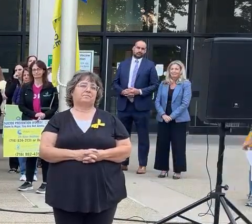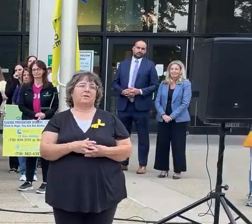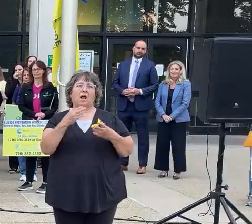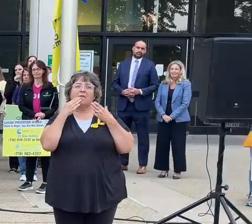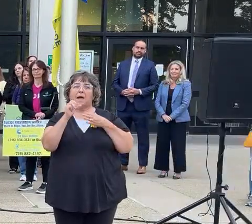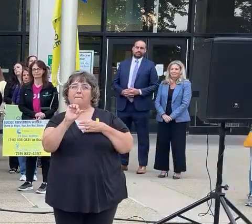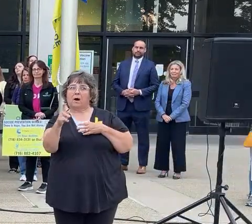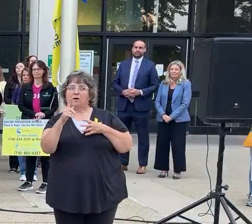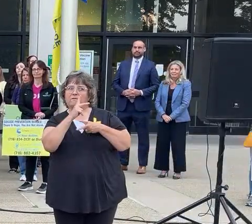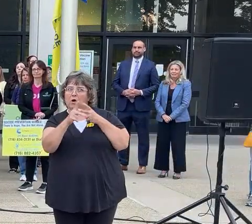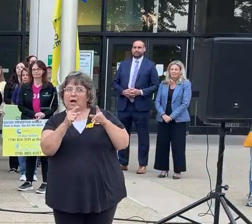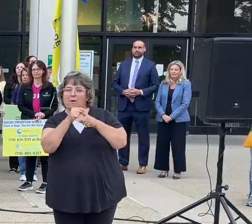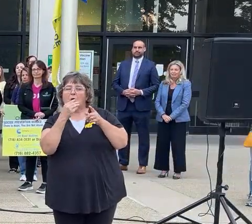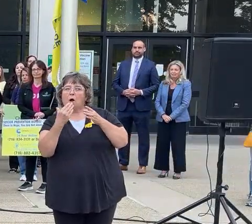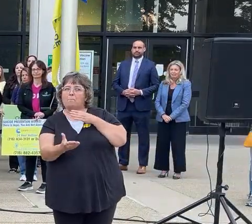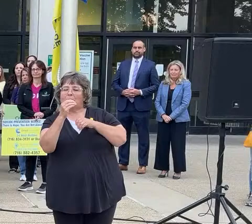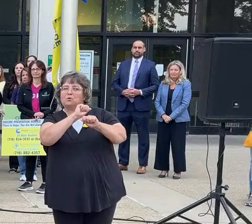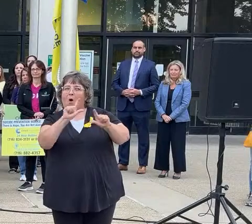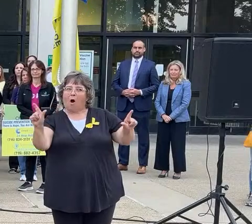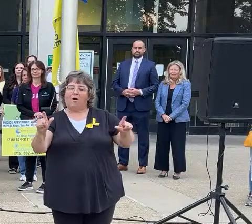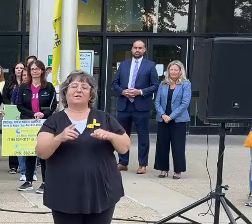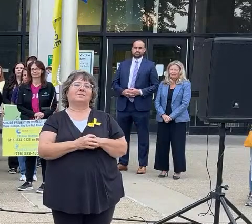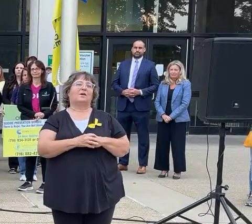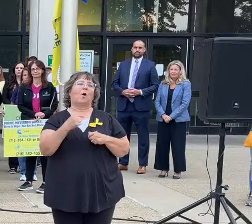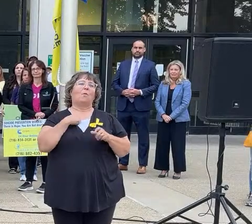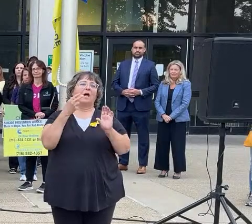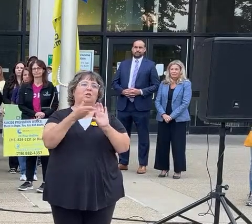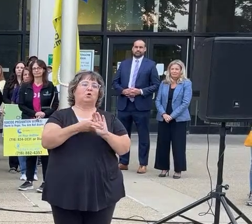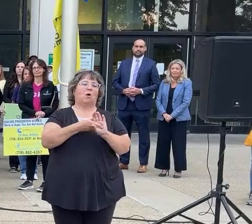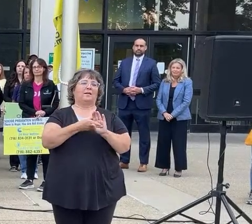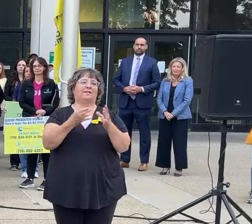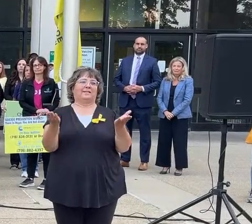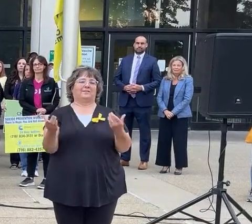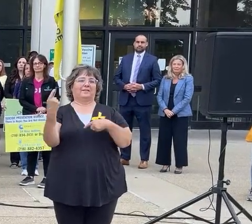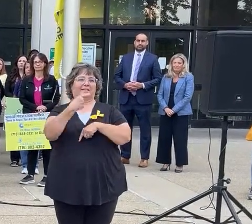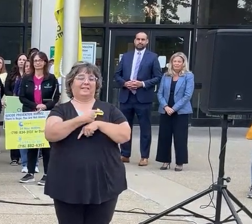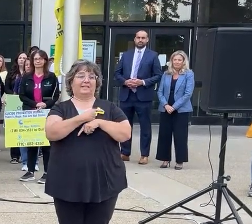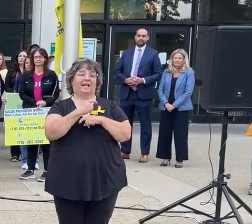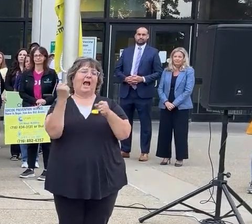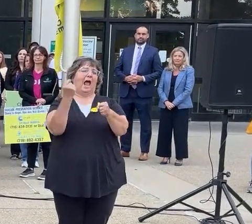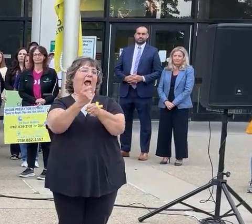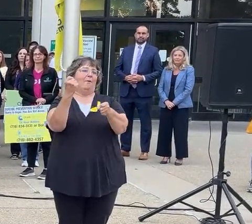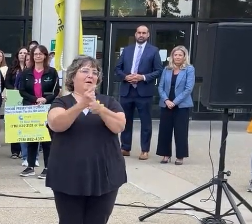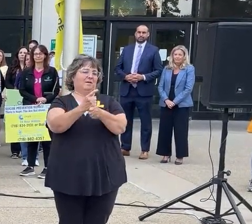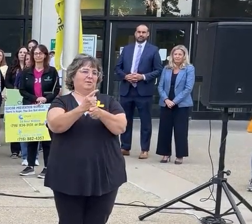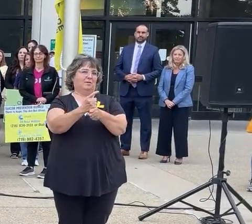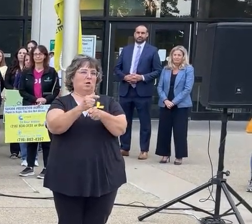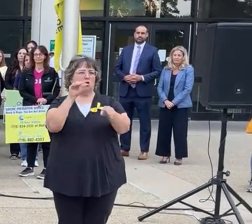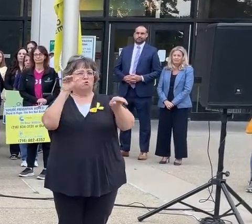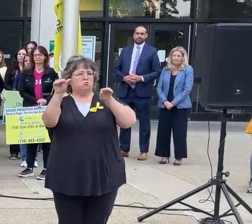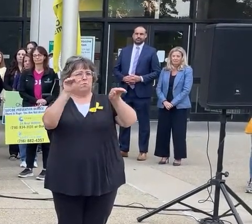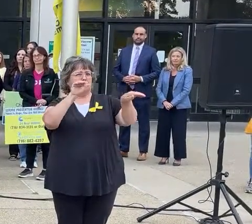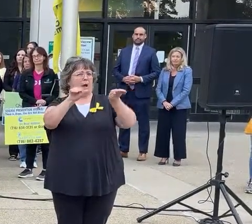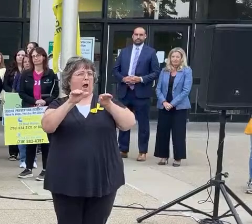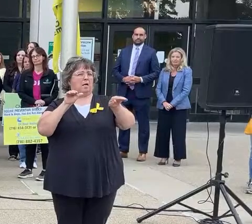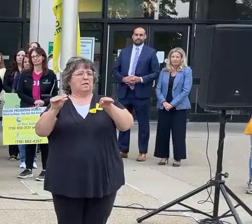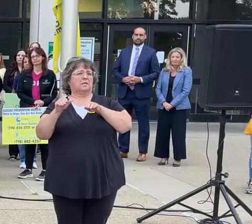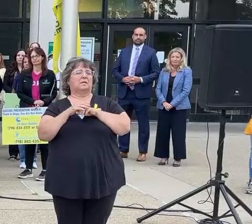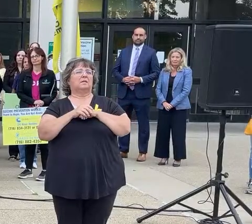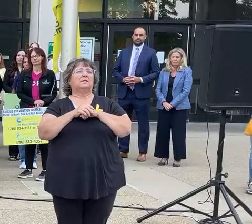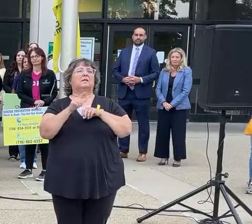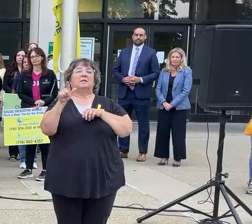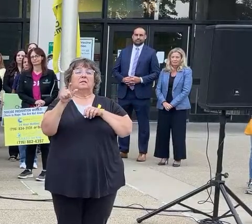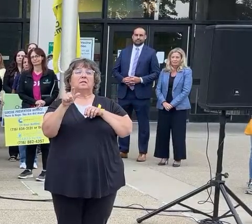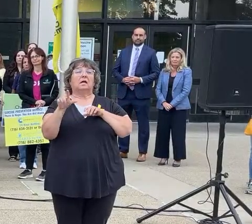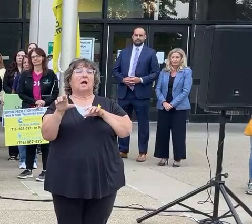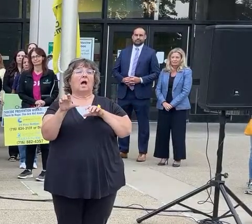Thanks, Mark, for your kind words, and good morning to all as we join here annually to remind everybody that